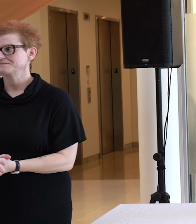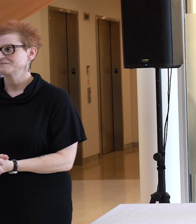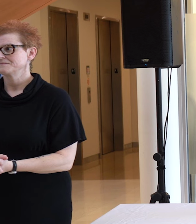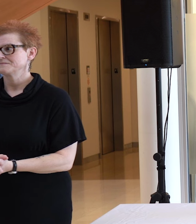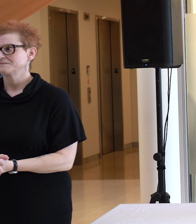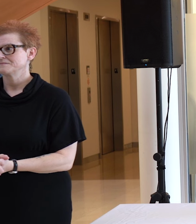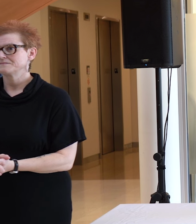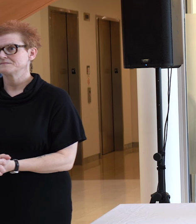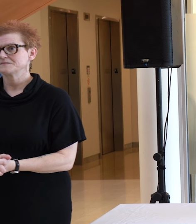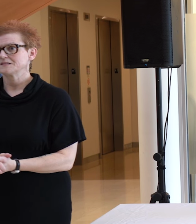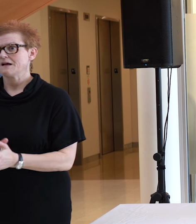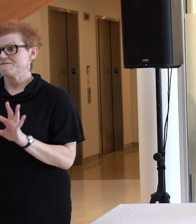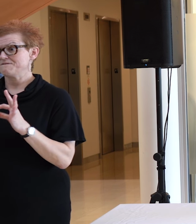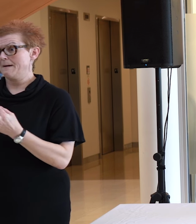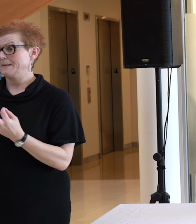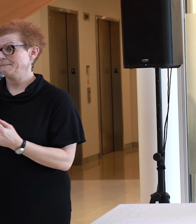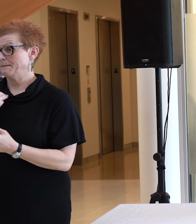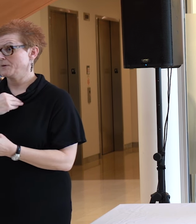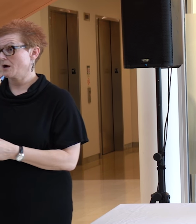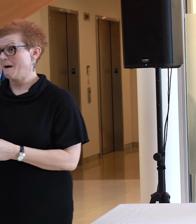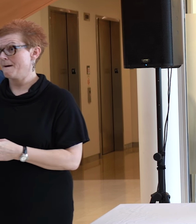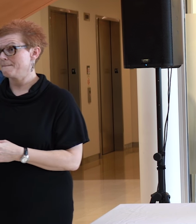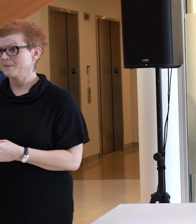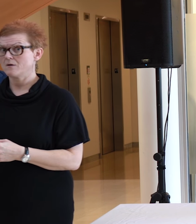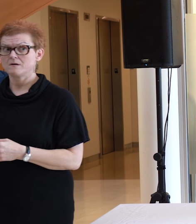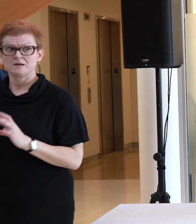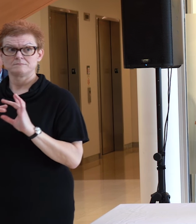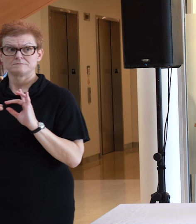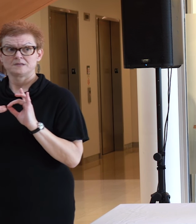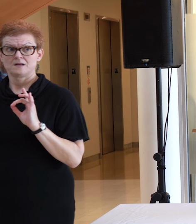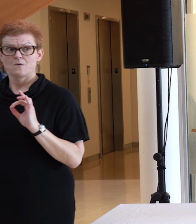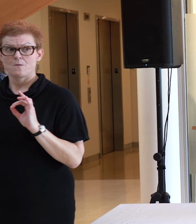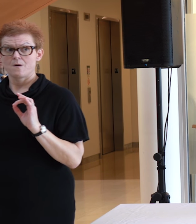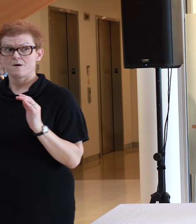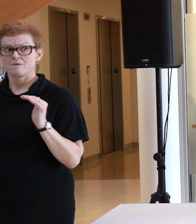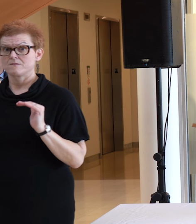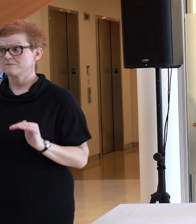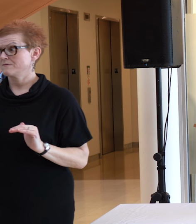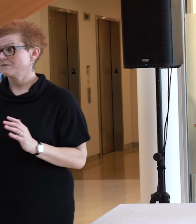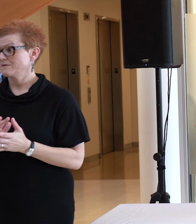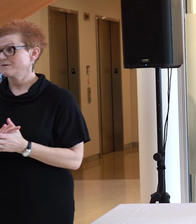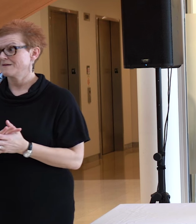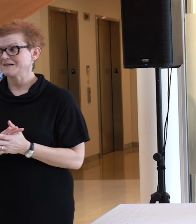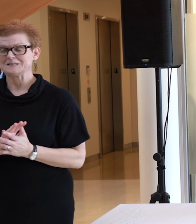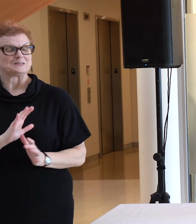Who want to have one of the family members want to come up as well and say a few words before we move on to the next part? No.